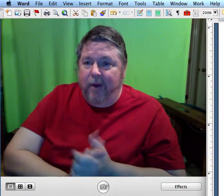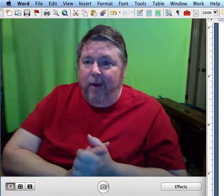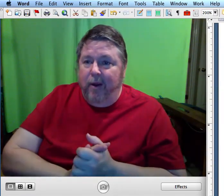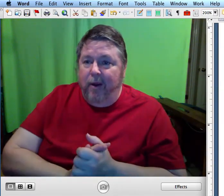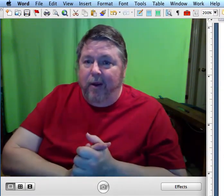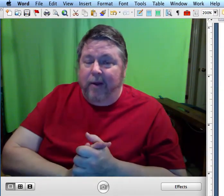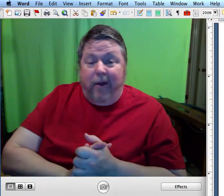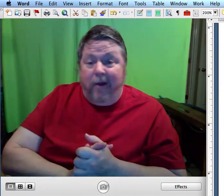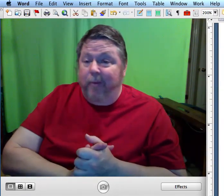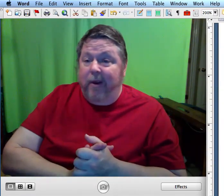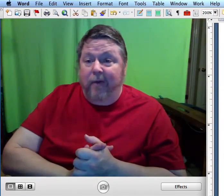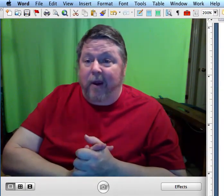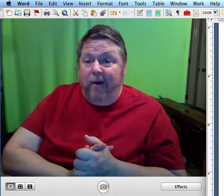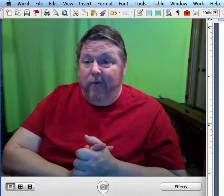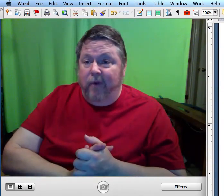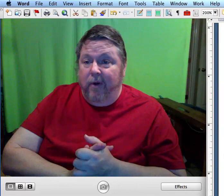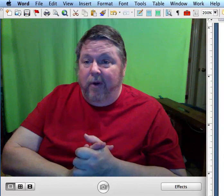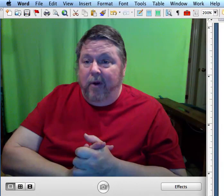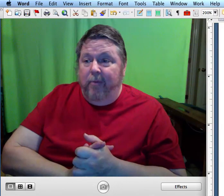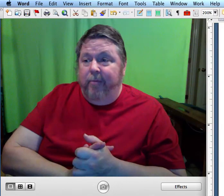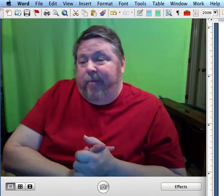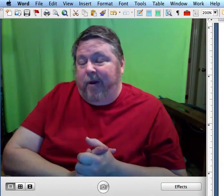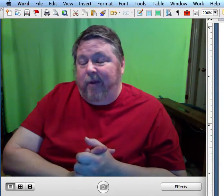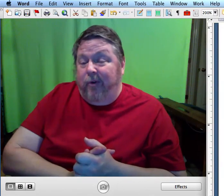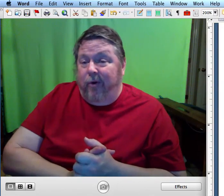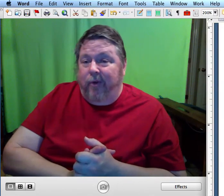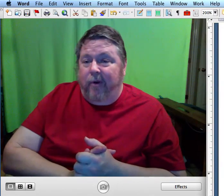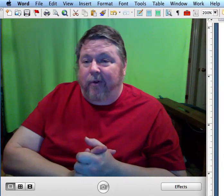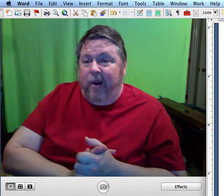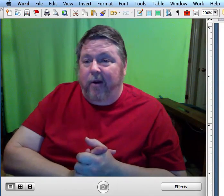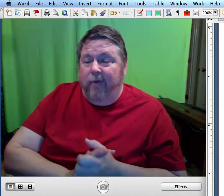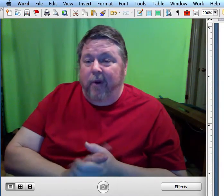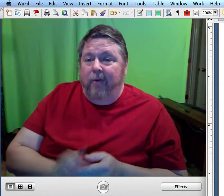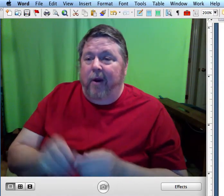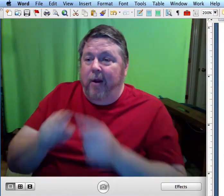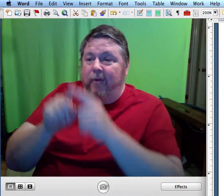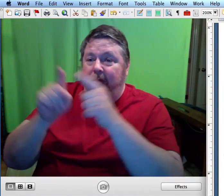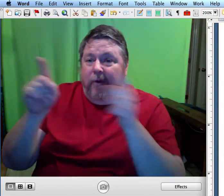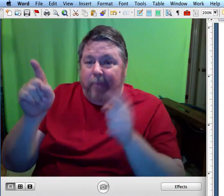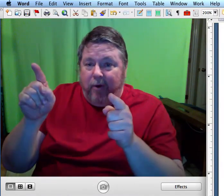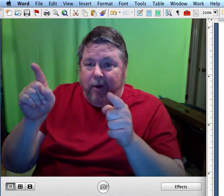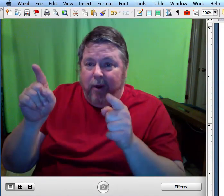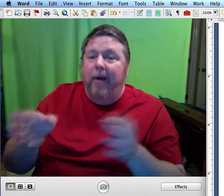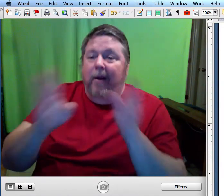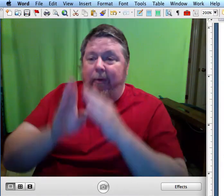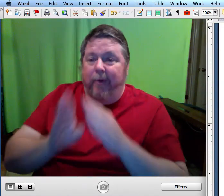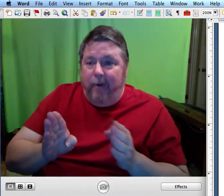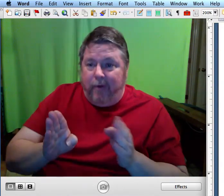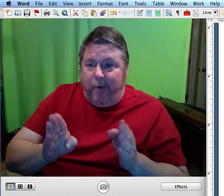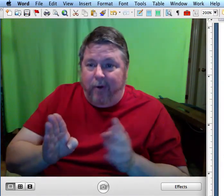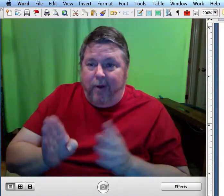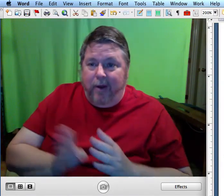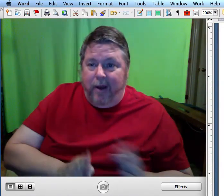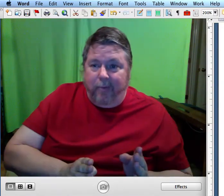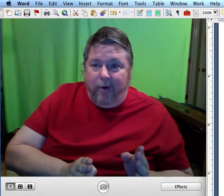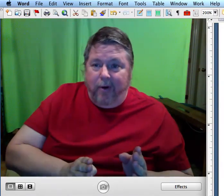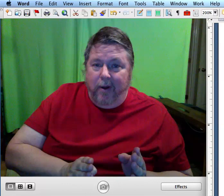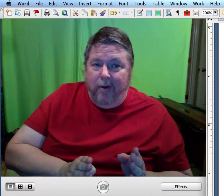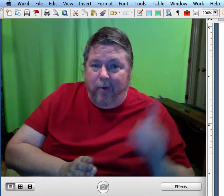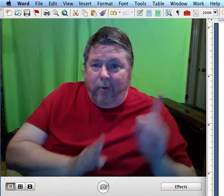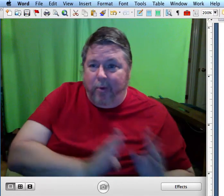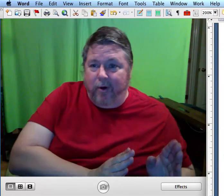pieces. They don't have to be consecutive, but it doesn't hurt if they're consecutive, right? Let's do this part. Then we do the next part, the next